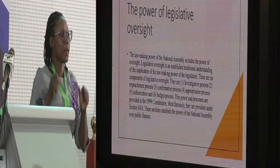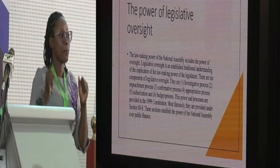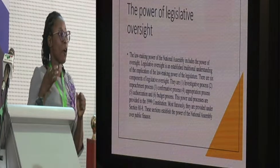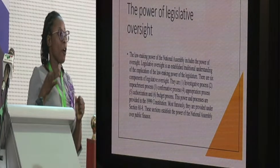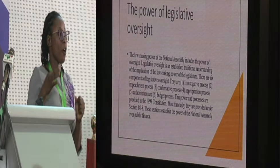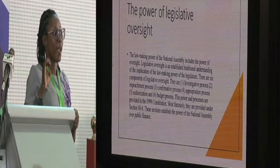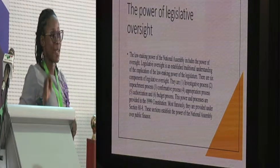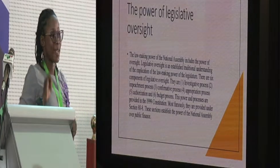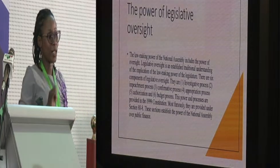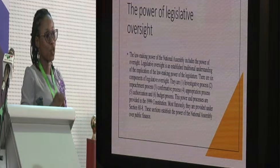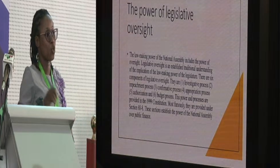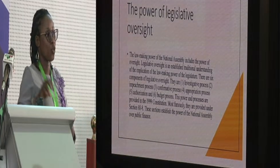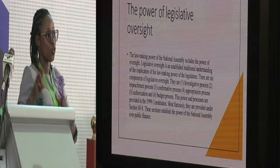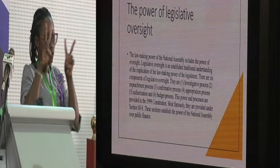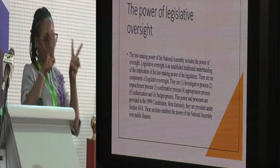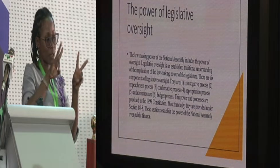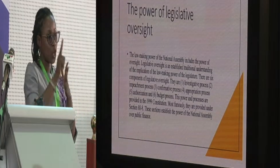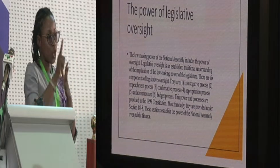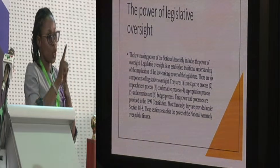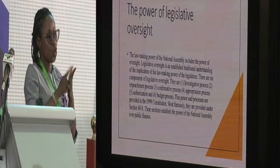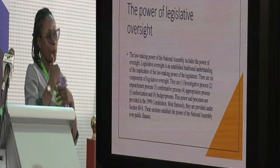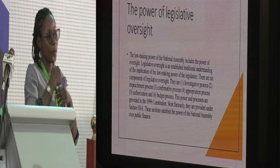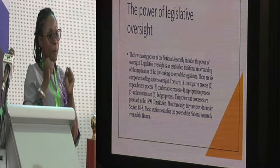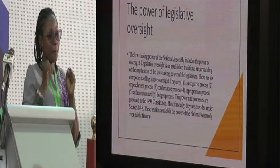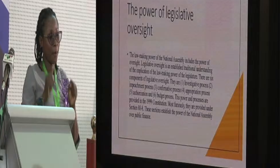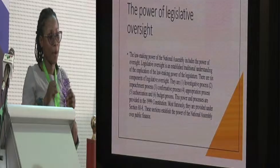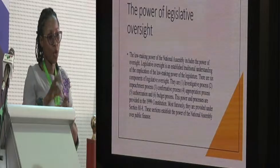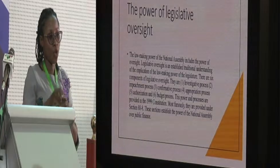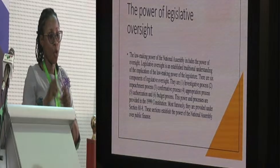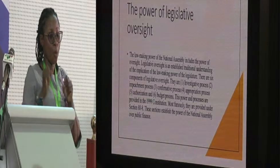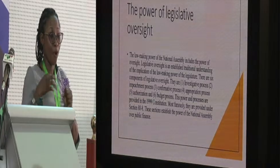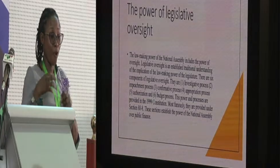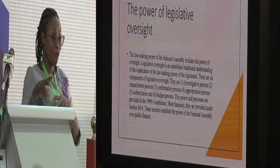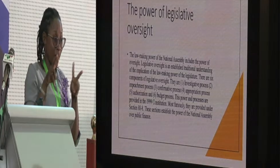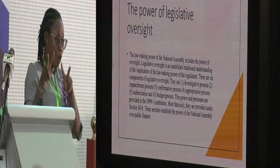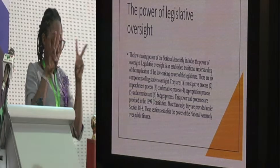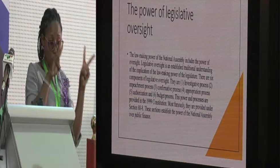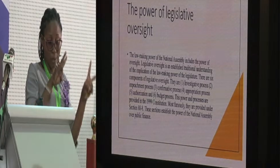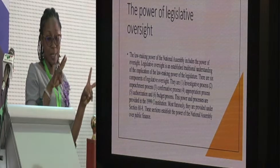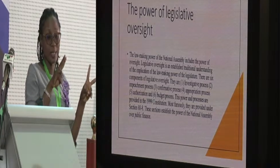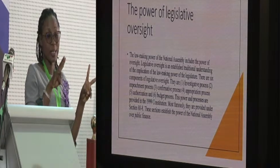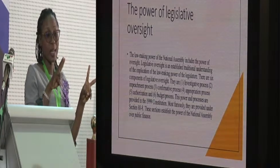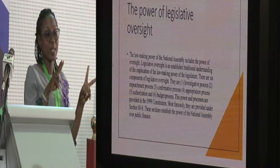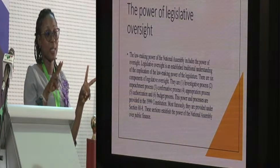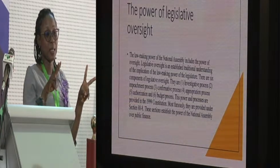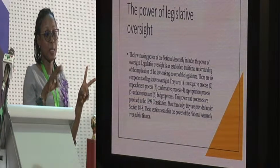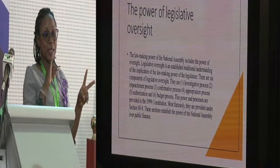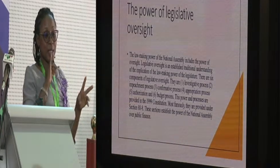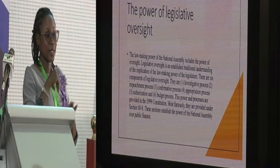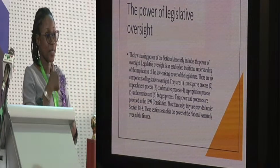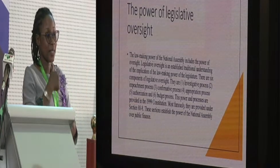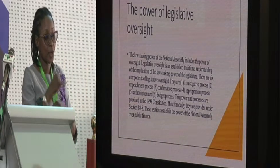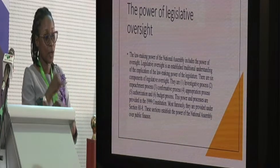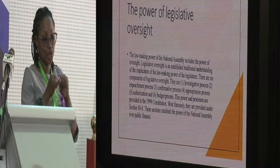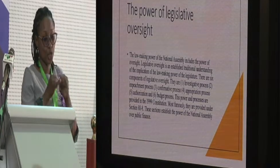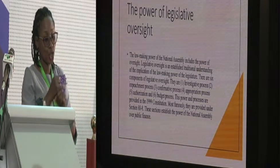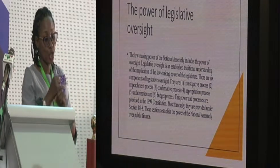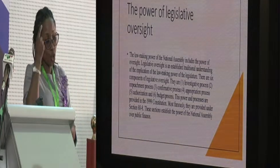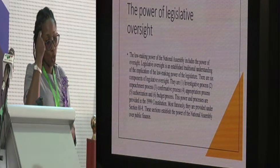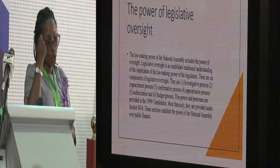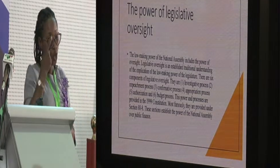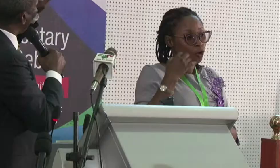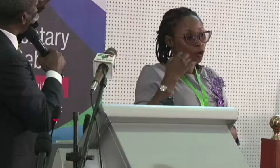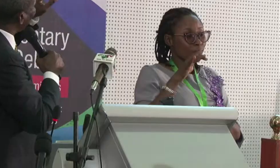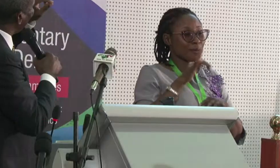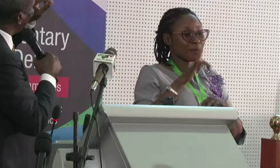legislative oversight. So the lawmaking power includes the power of oversight. Oversight is an established national understanding of the